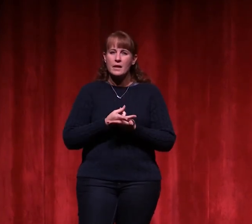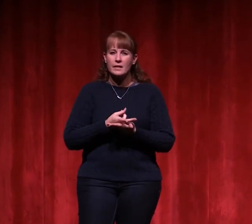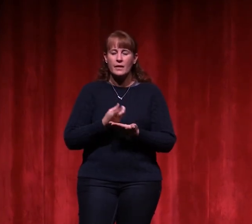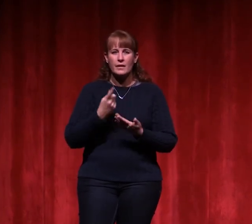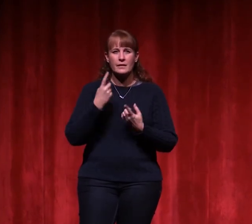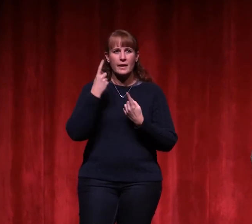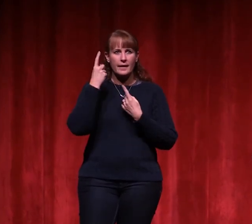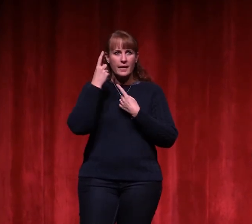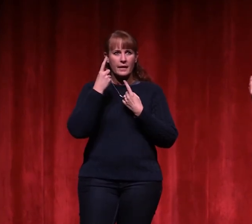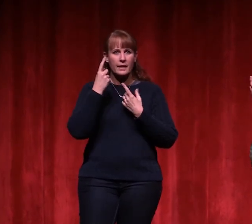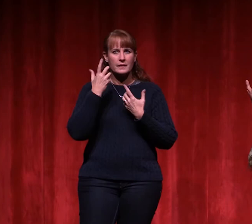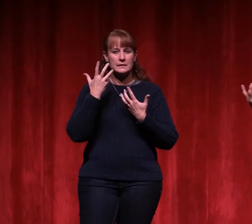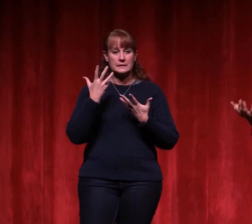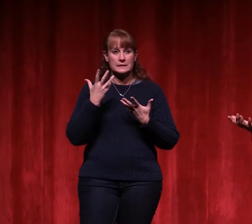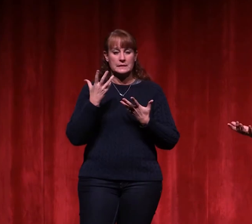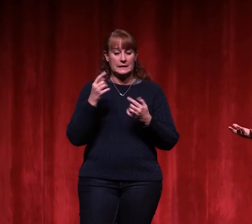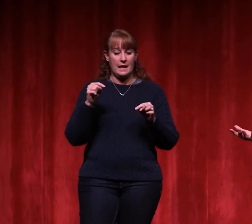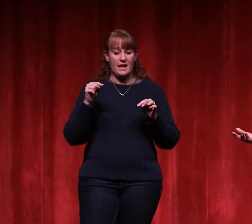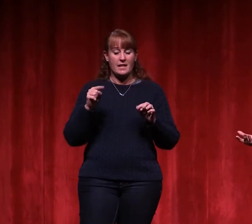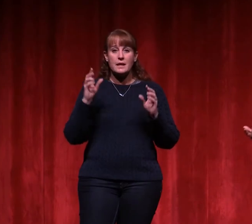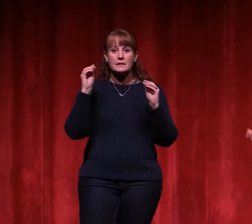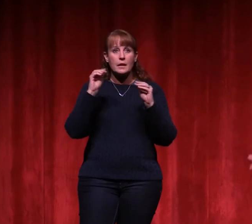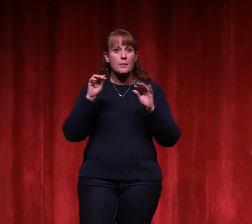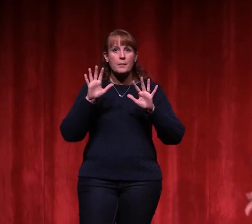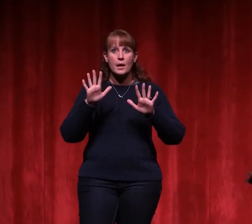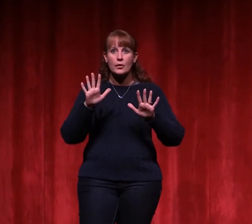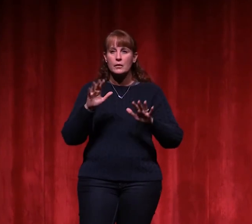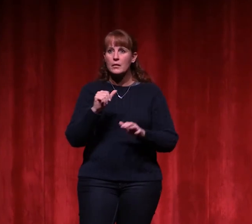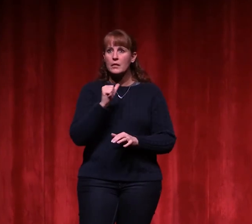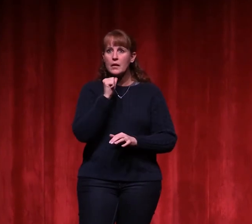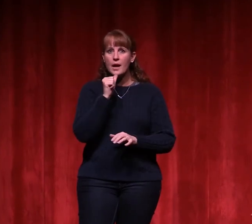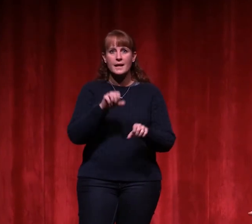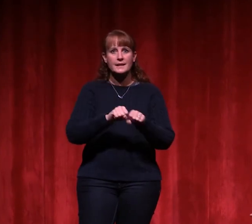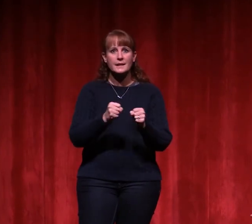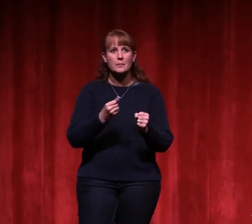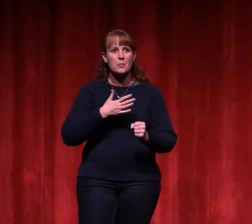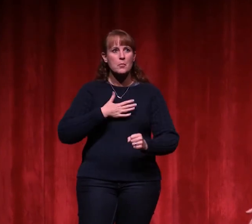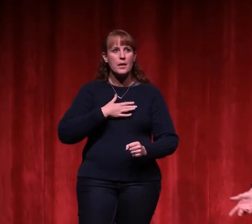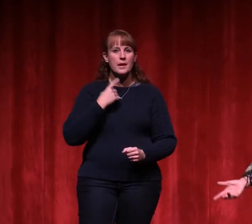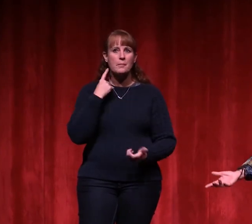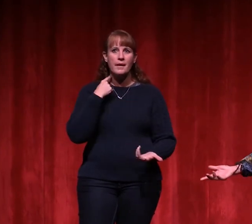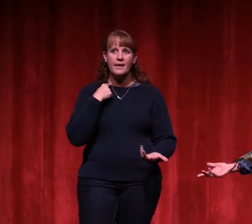I thought, this is a miracle. I didn't break my neck.